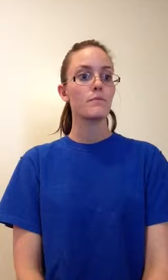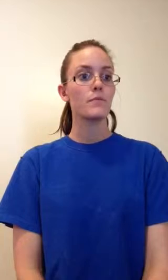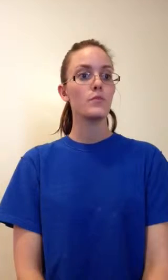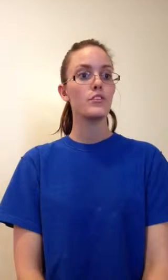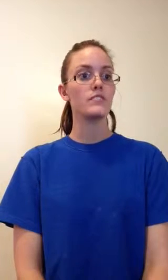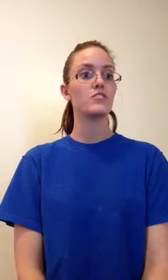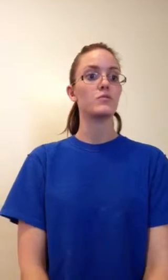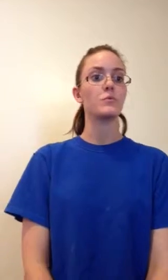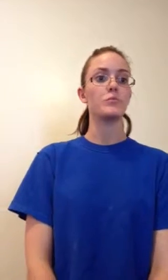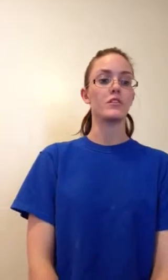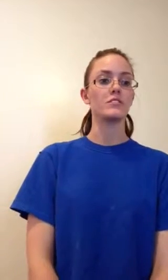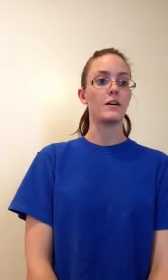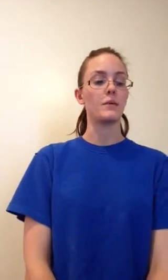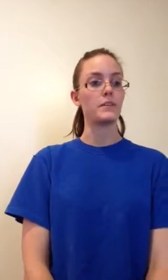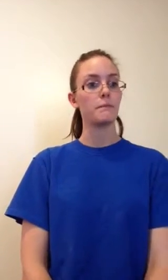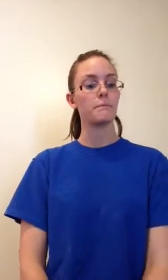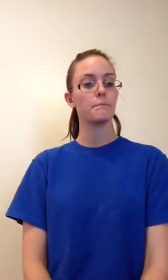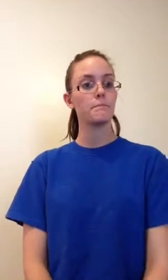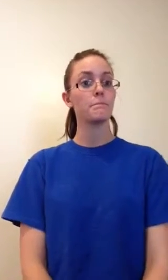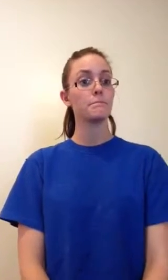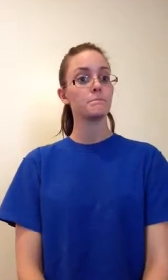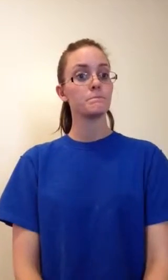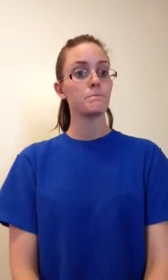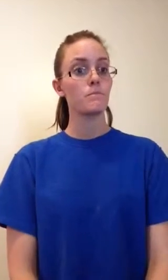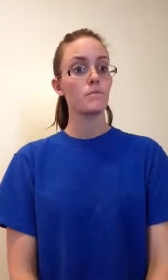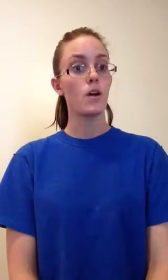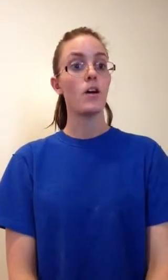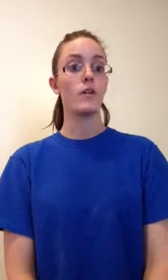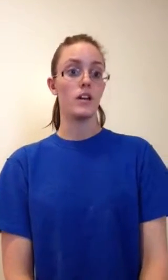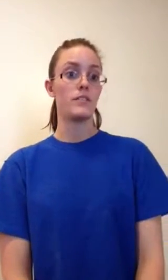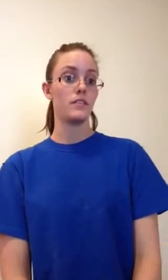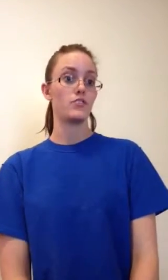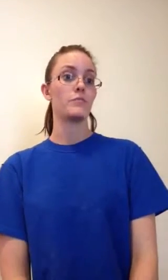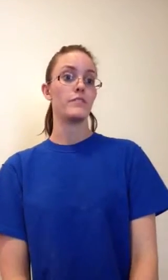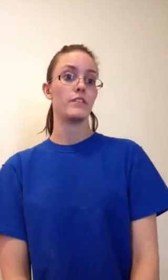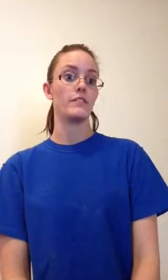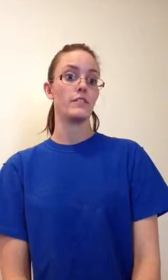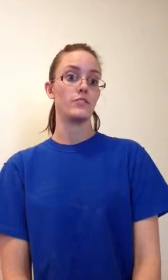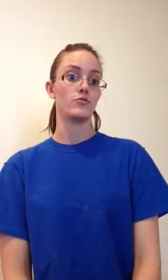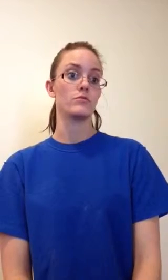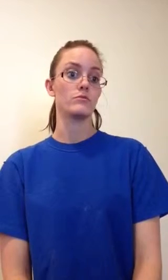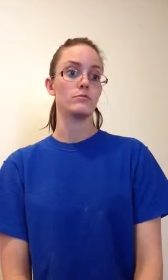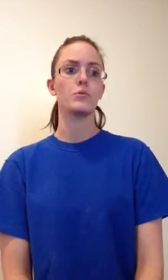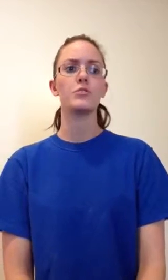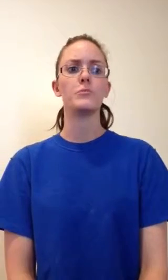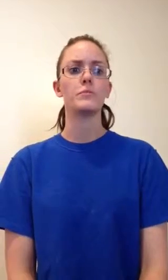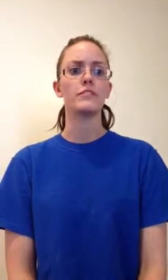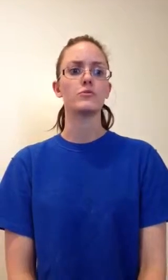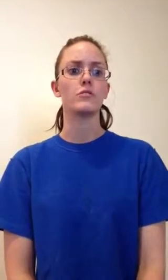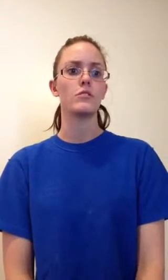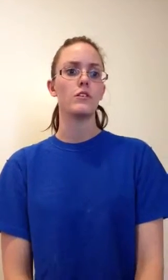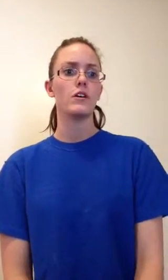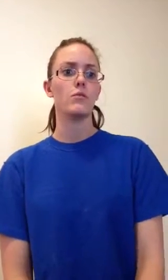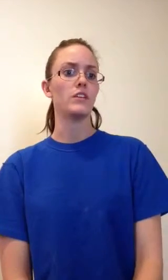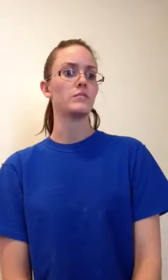What do you guys suggest we put onto that website? Oh, well, I think it should be very, very visual. Well, what do you mean by visual? Well, lots